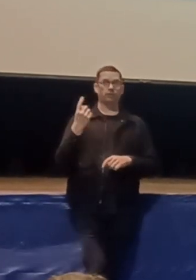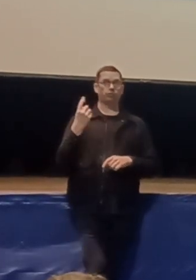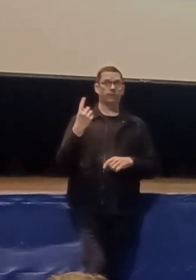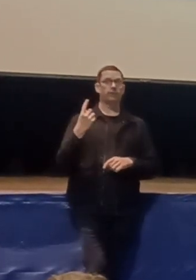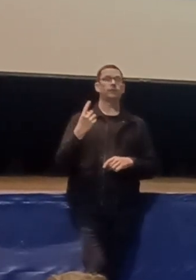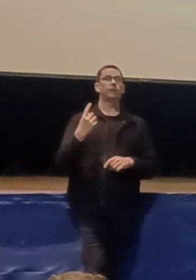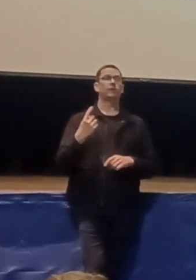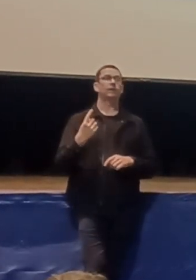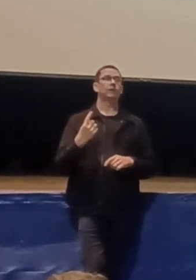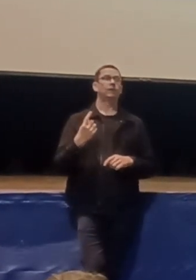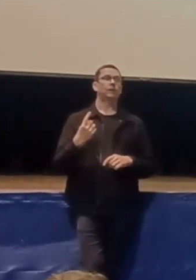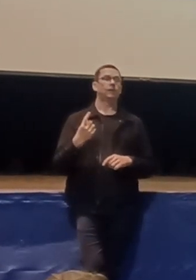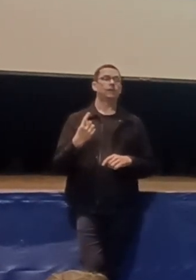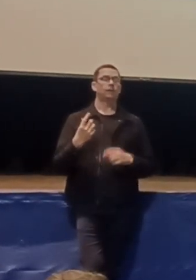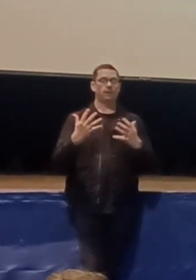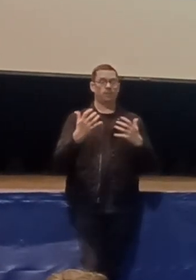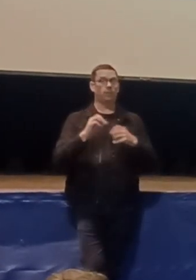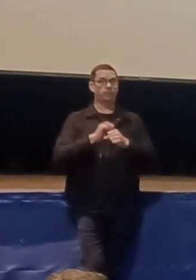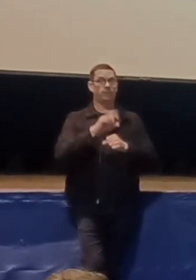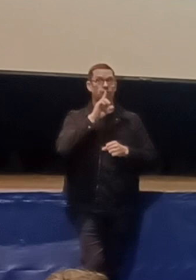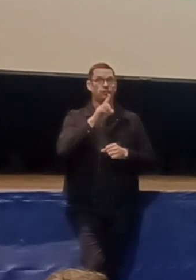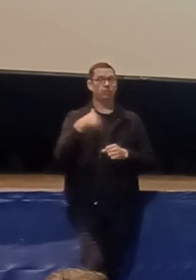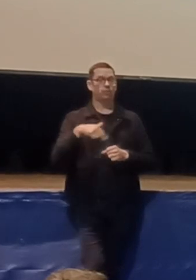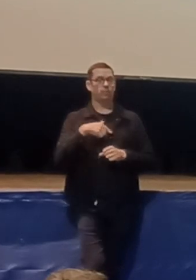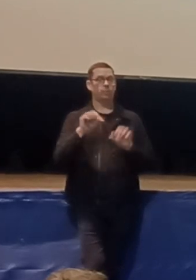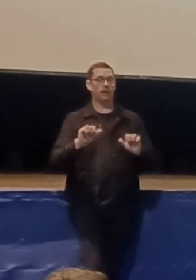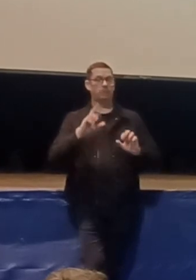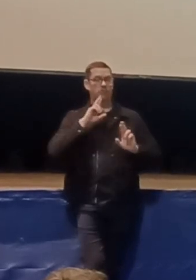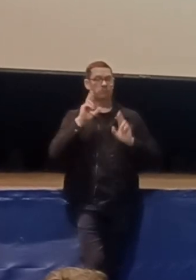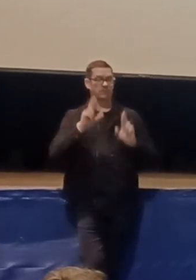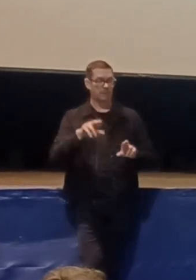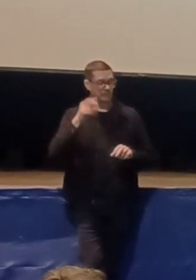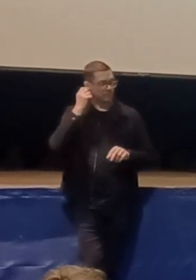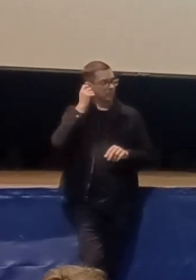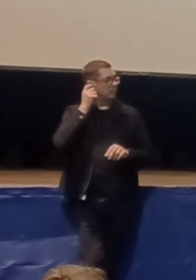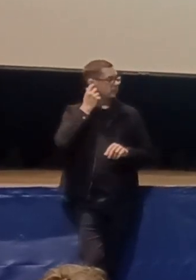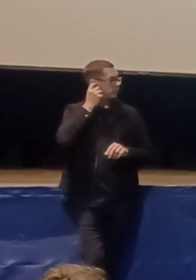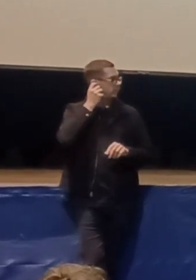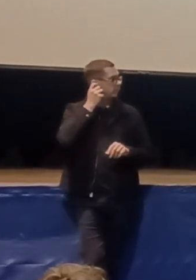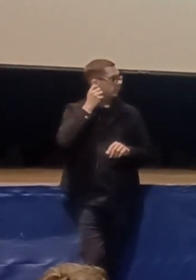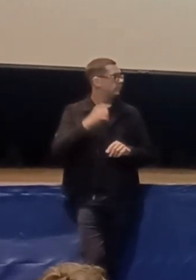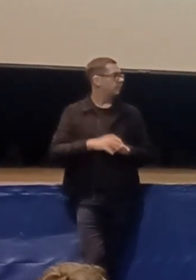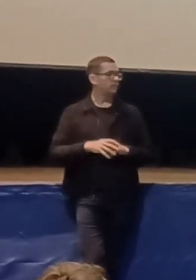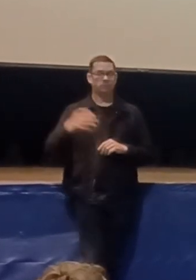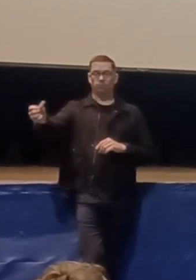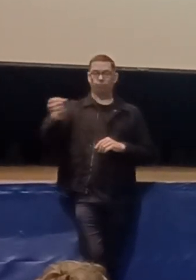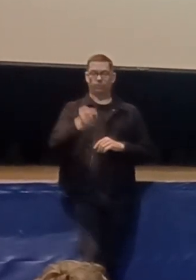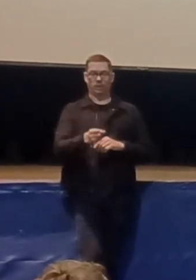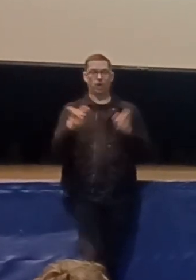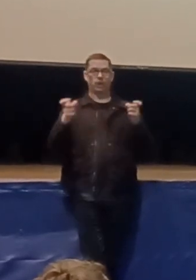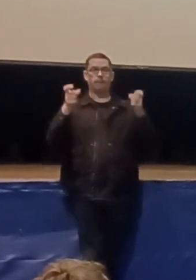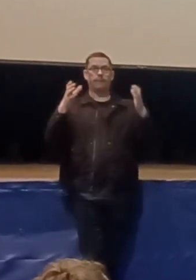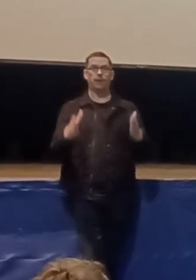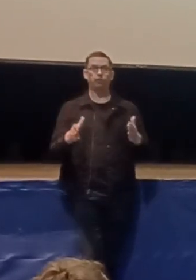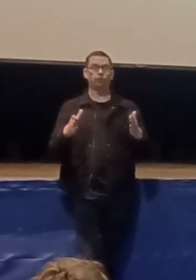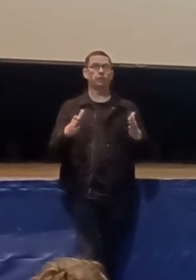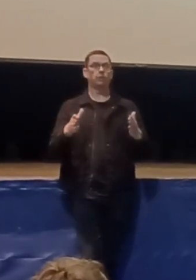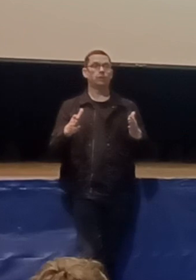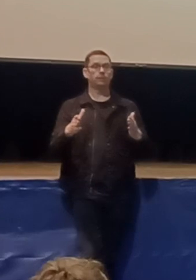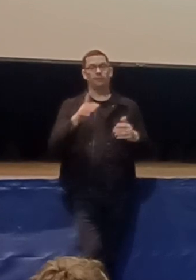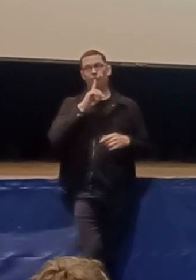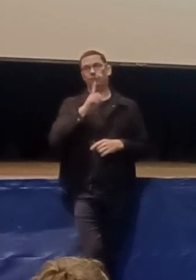to take back this comment and make sure that we can be responsive to it if I don't cover everything. But when we bring on a construction manager in design, we're really